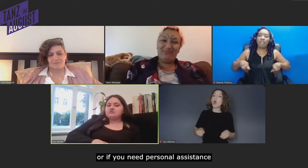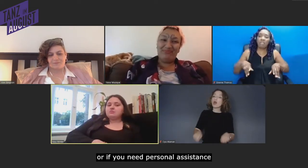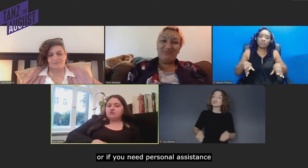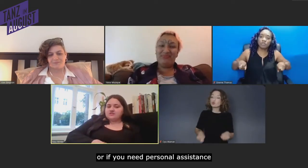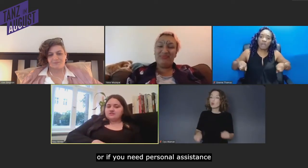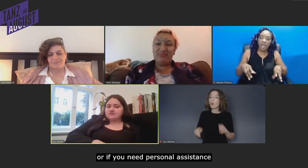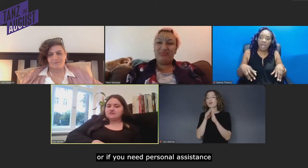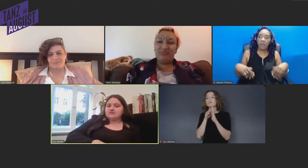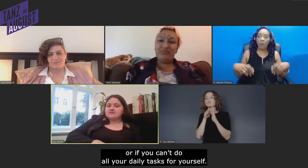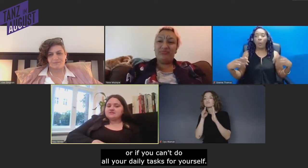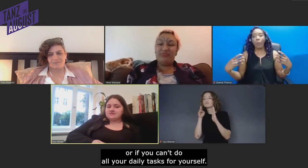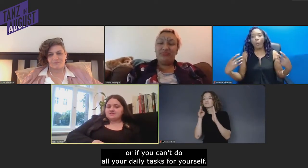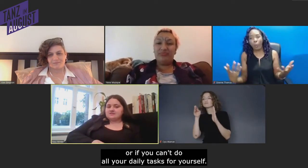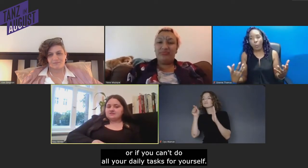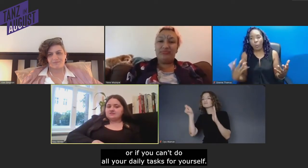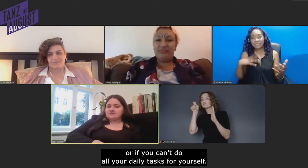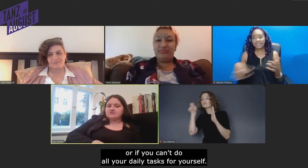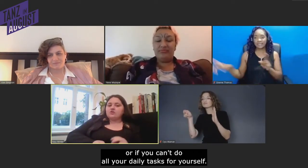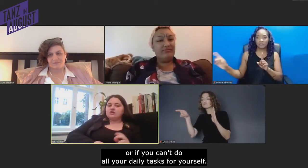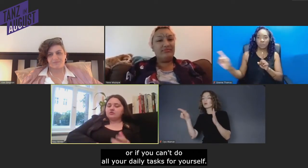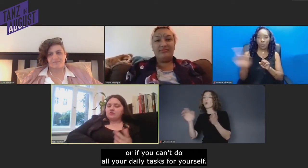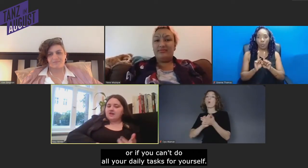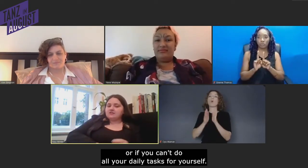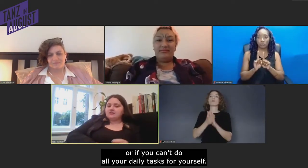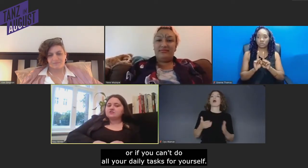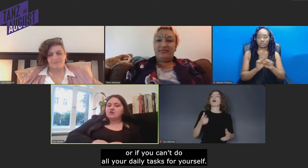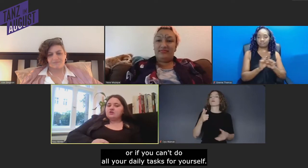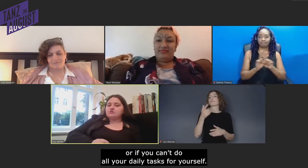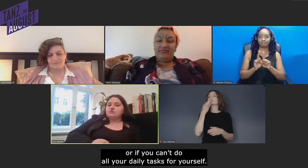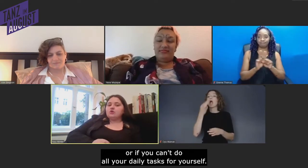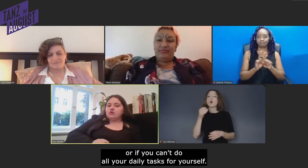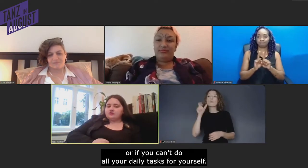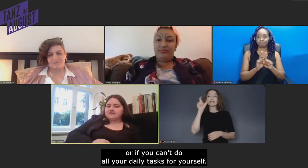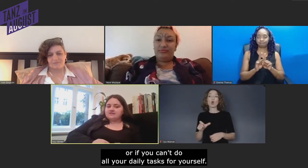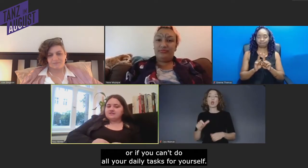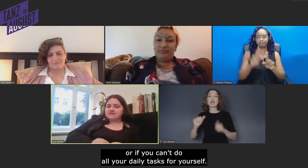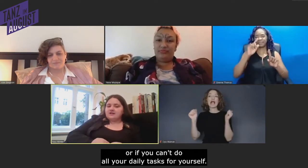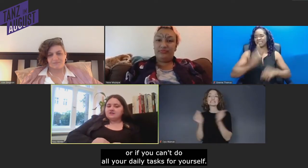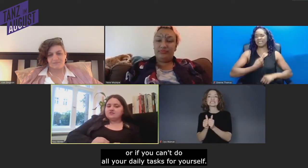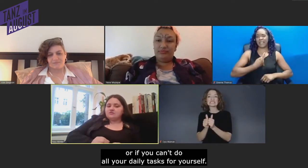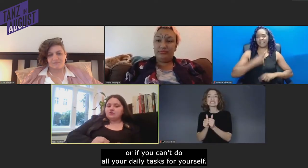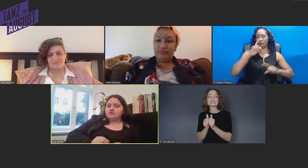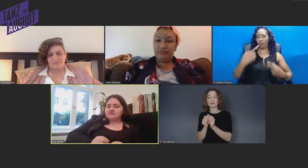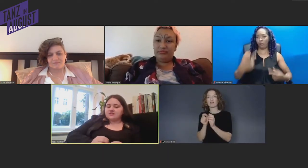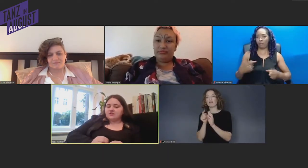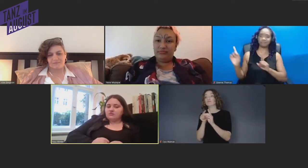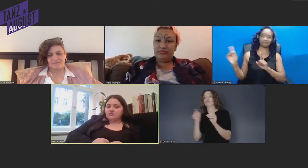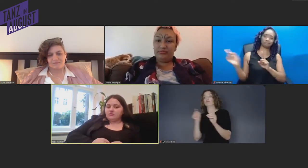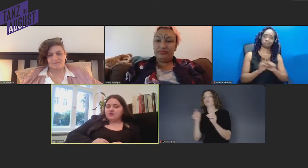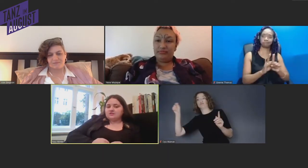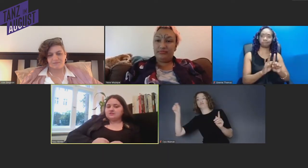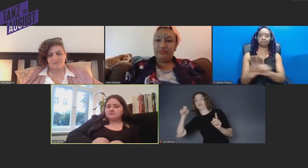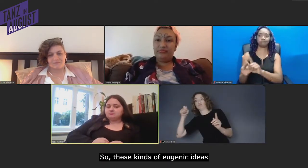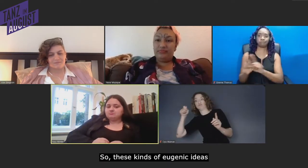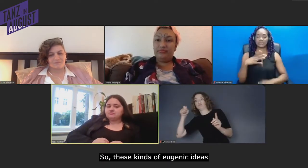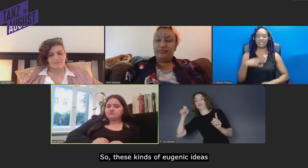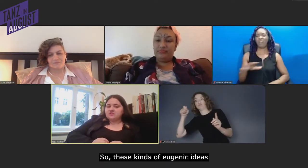need personal assistance, so if you can't do all your daily tasks for yourself.